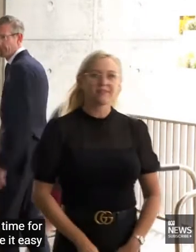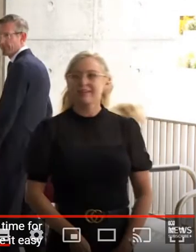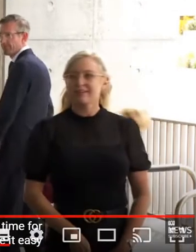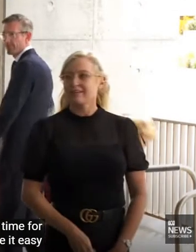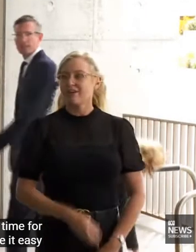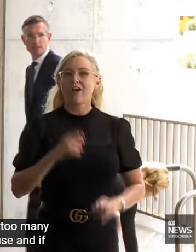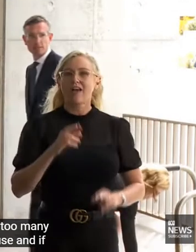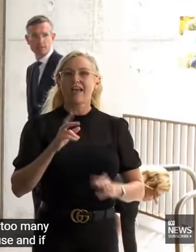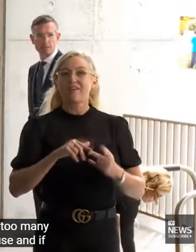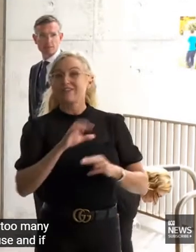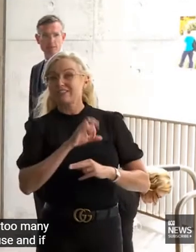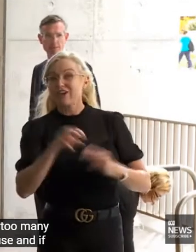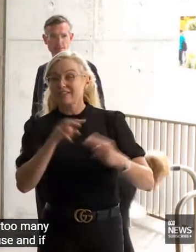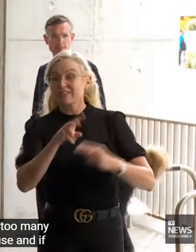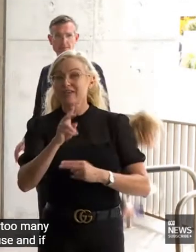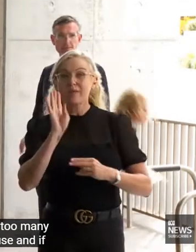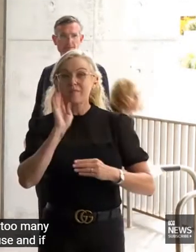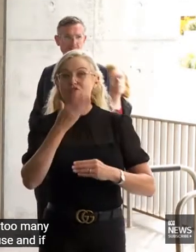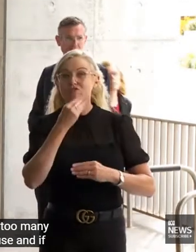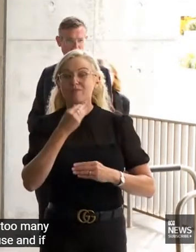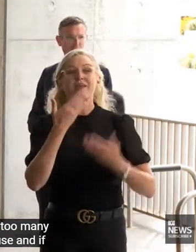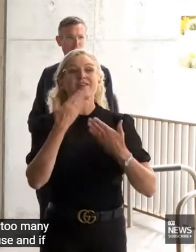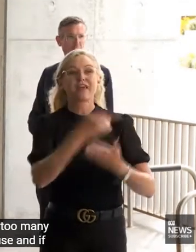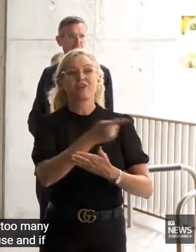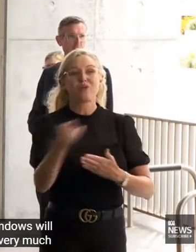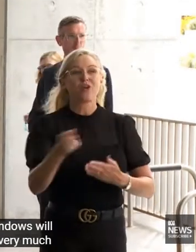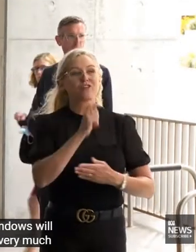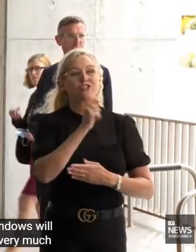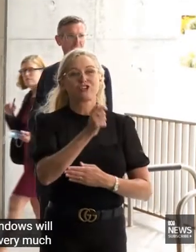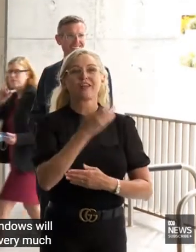do another one, to all the journalists and all the people at home, thank you very much, particularly all the journalists. Thank you, guys.